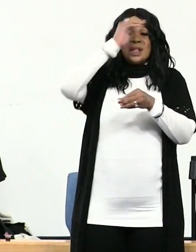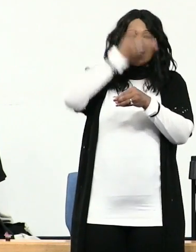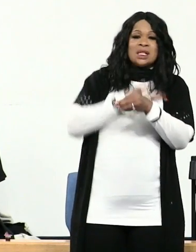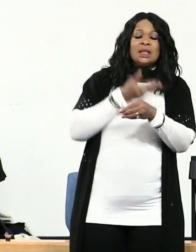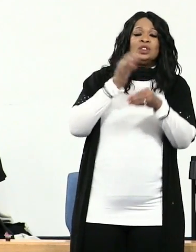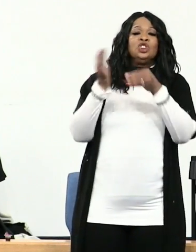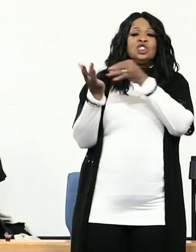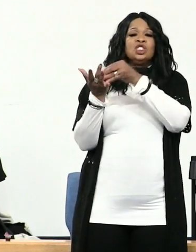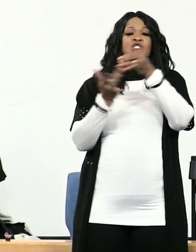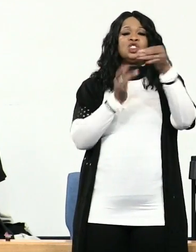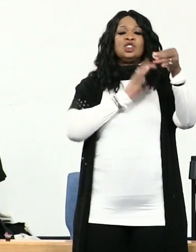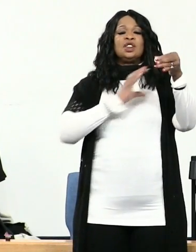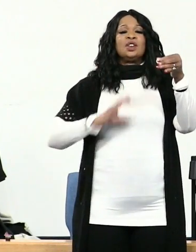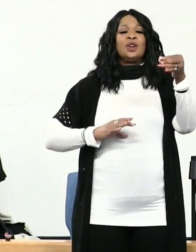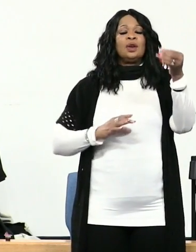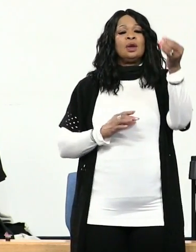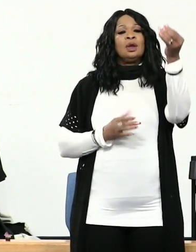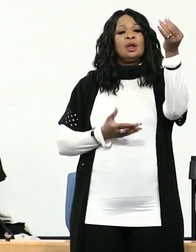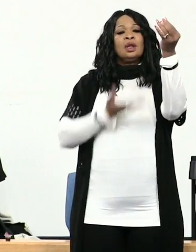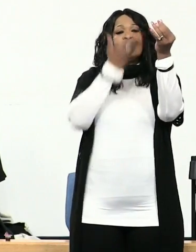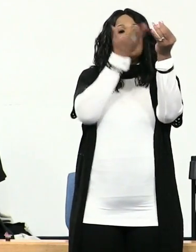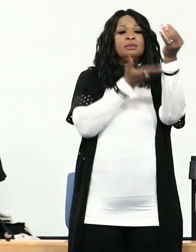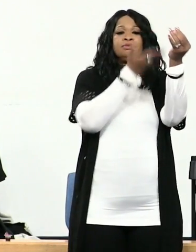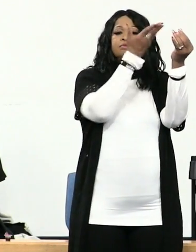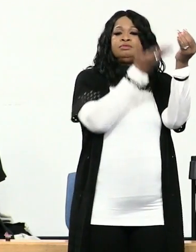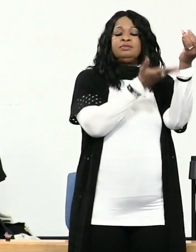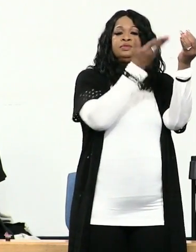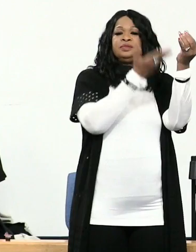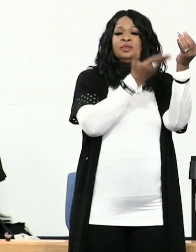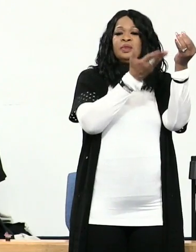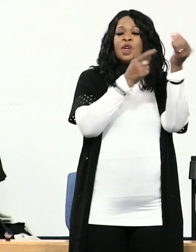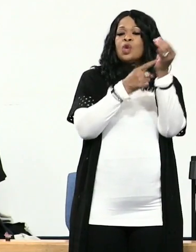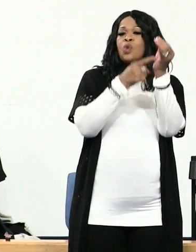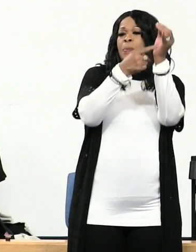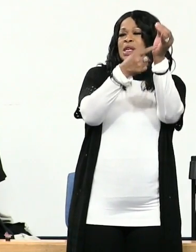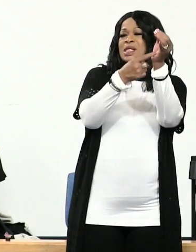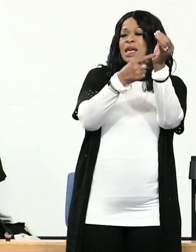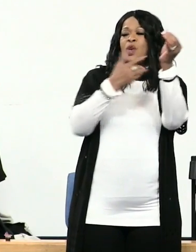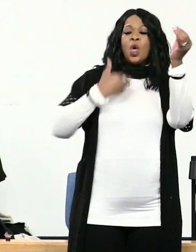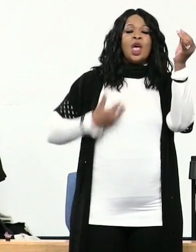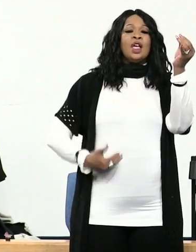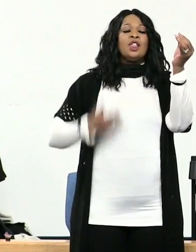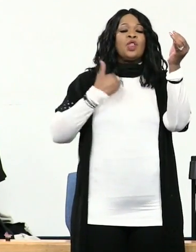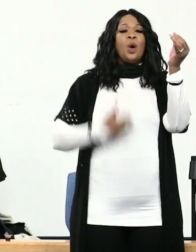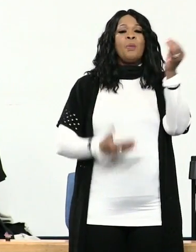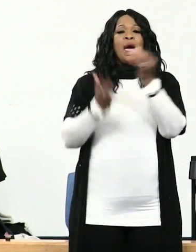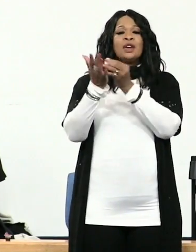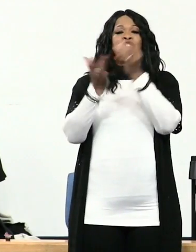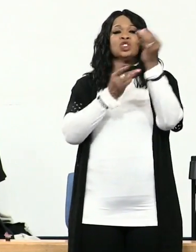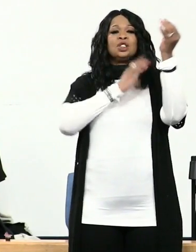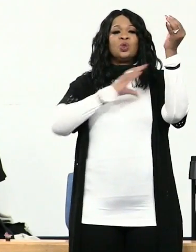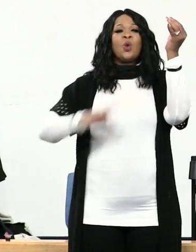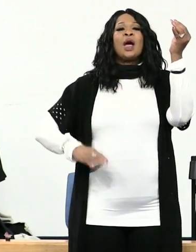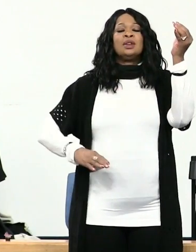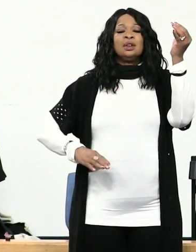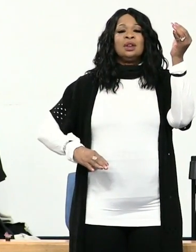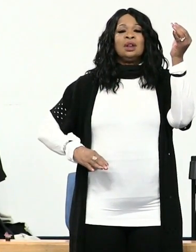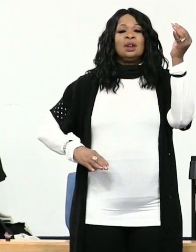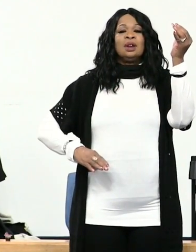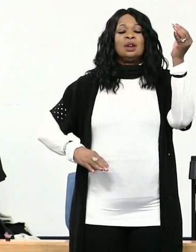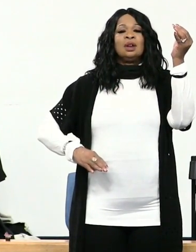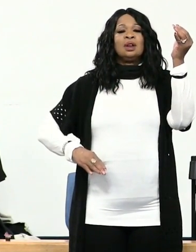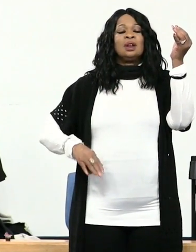Christ. The bread representing the body of Jesus Christ that